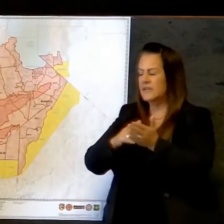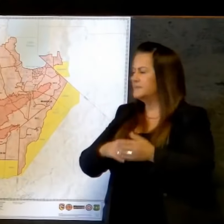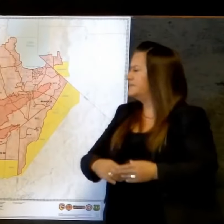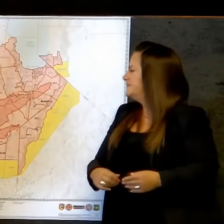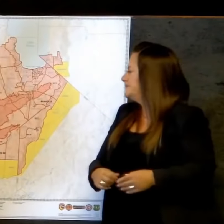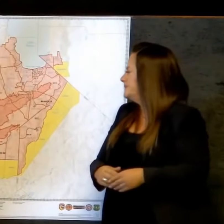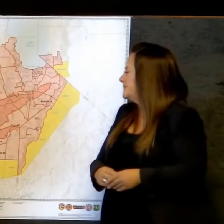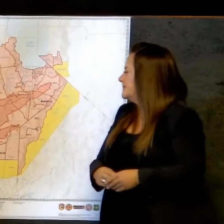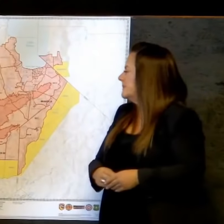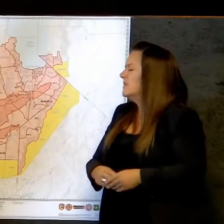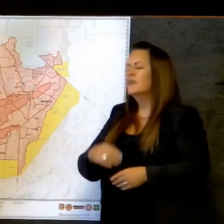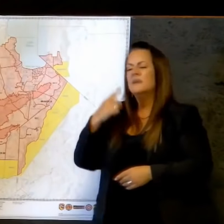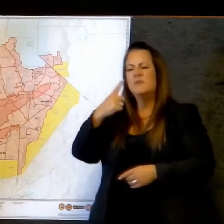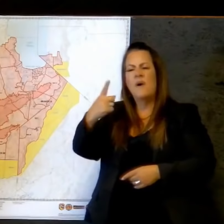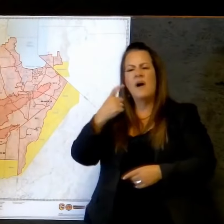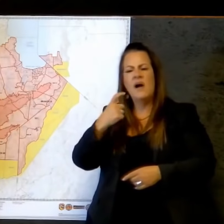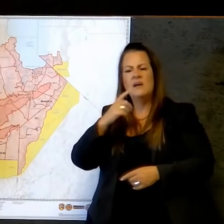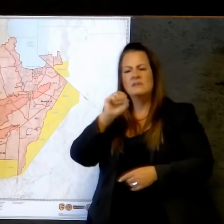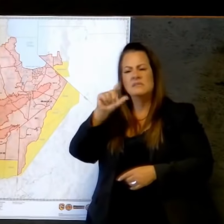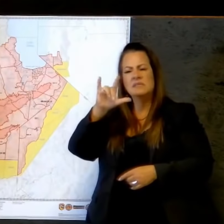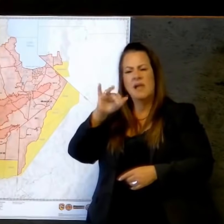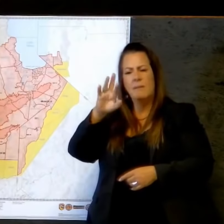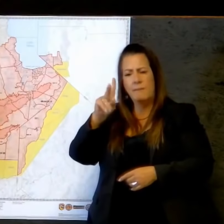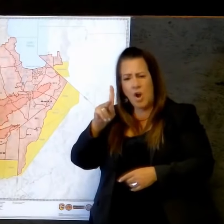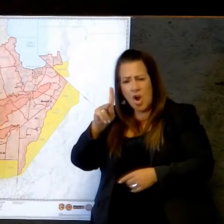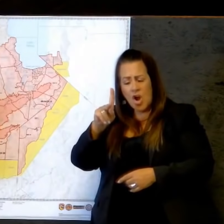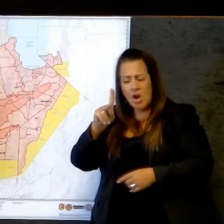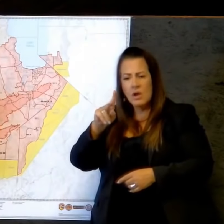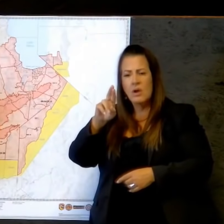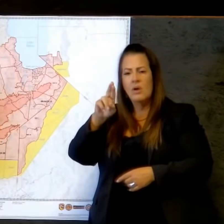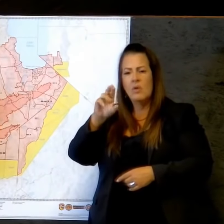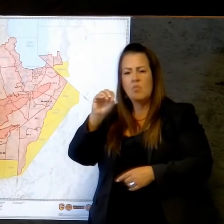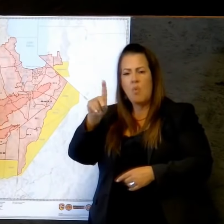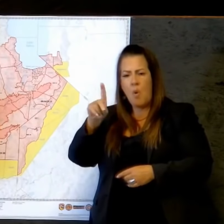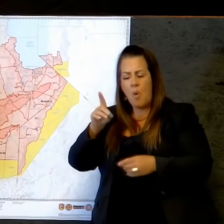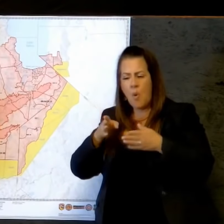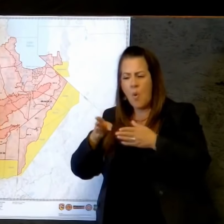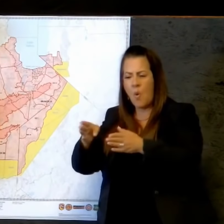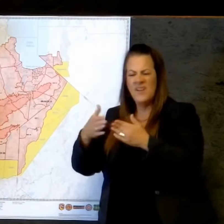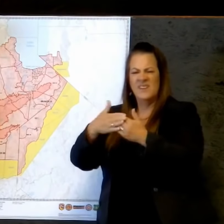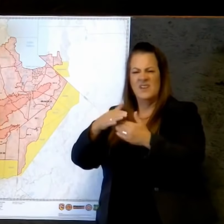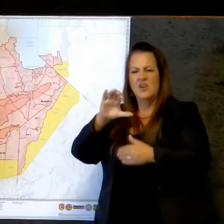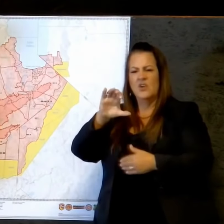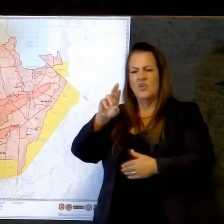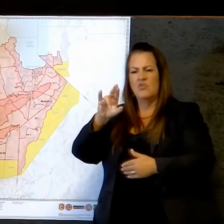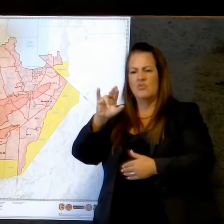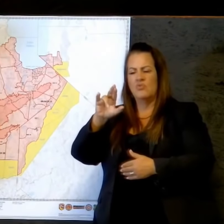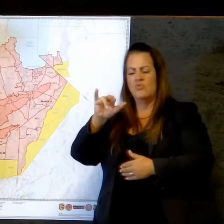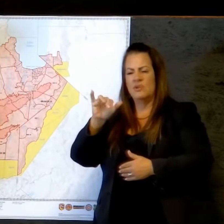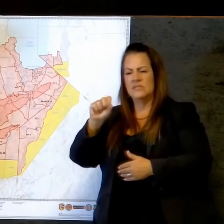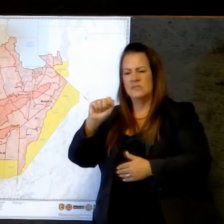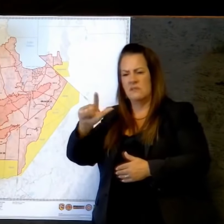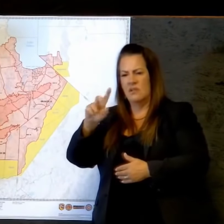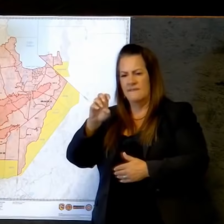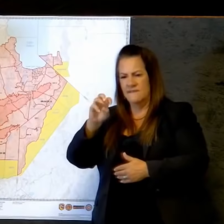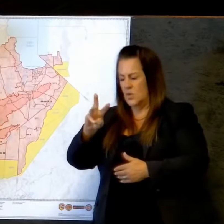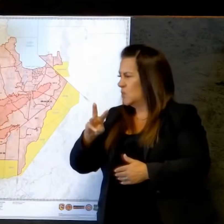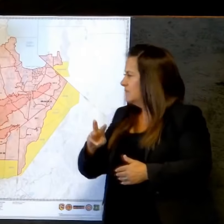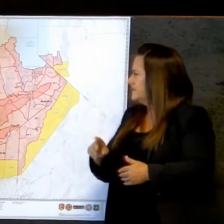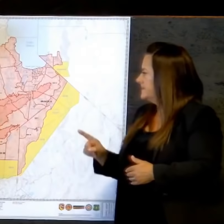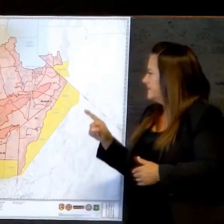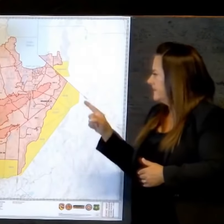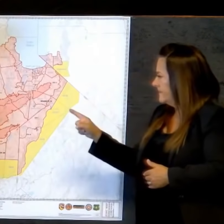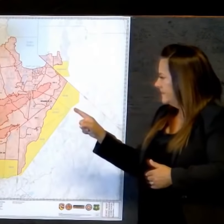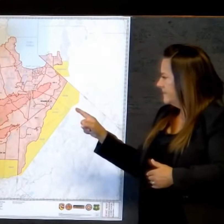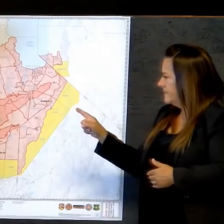all, one of them was talking about Sly Park Road near Crystal View Station. So if you look right here where Sly Park Road is,